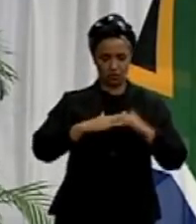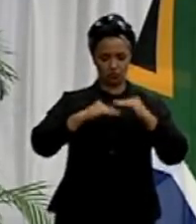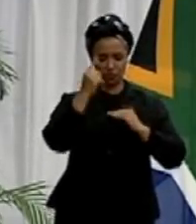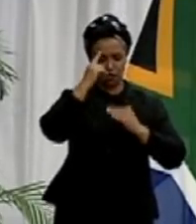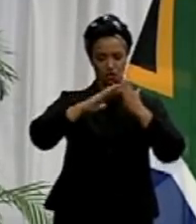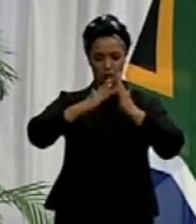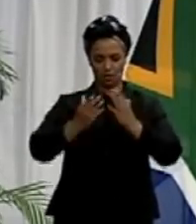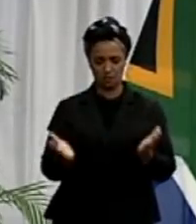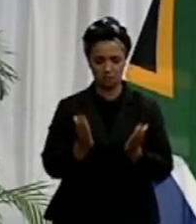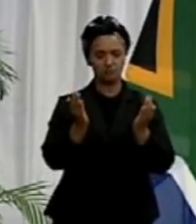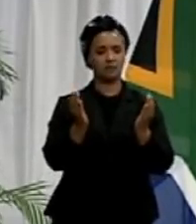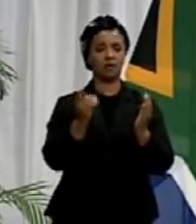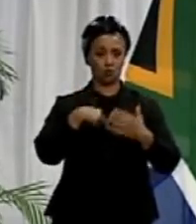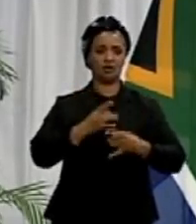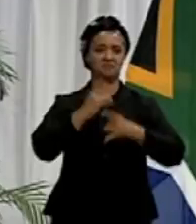building.